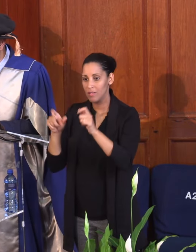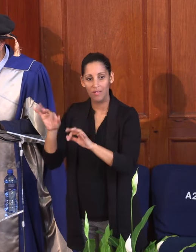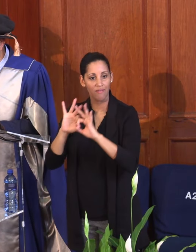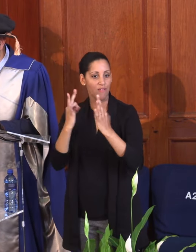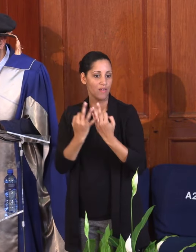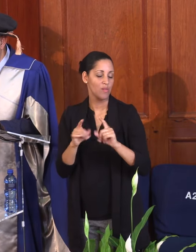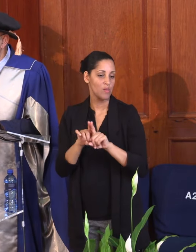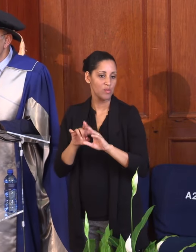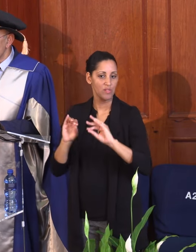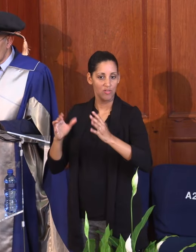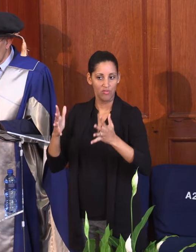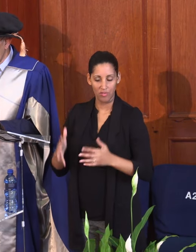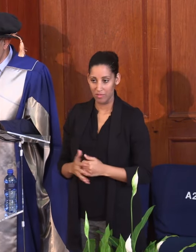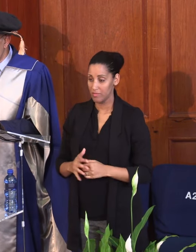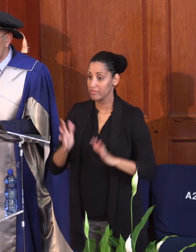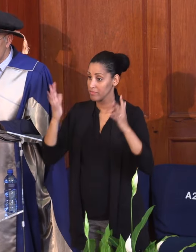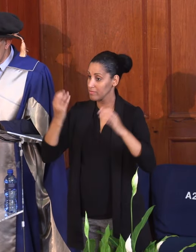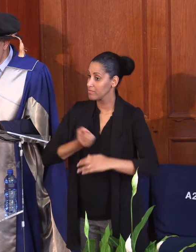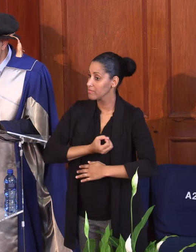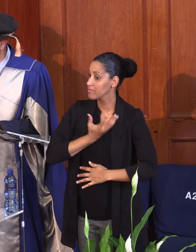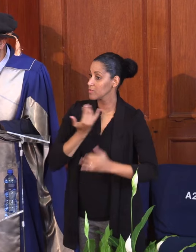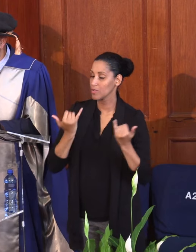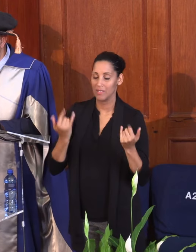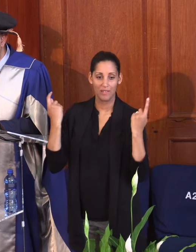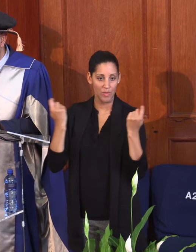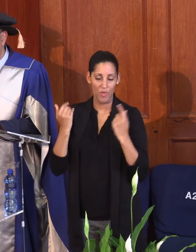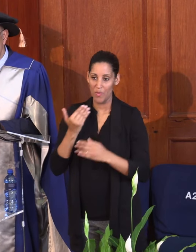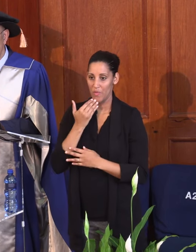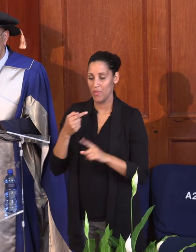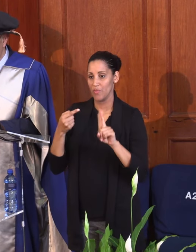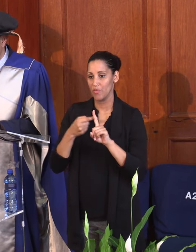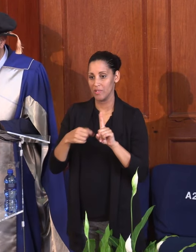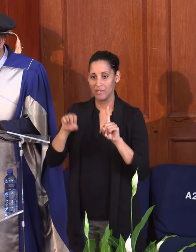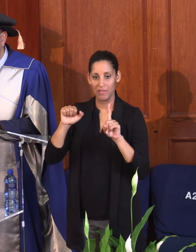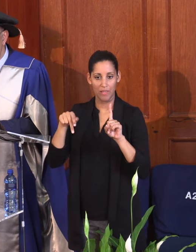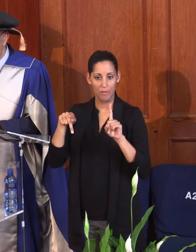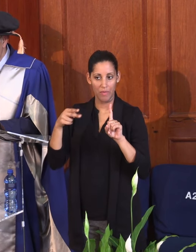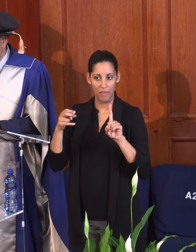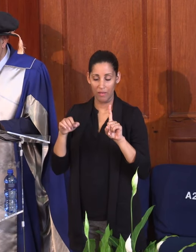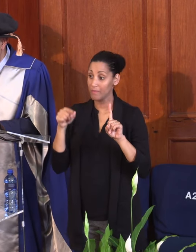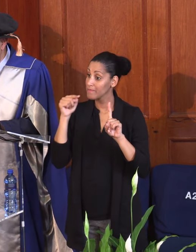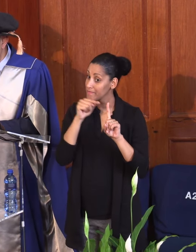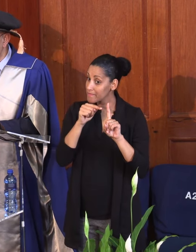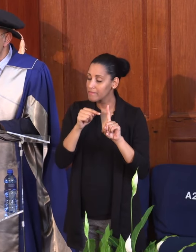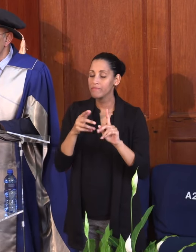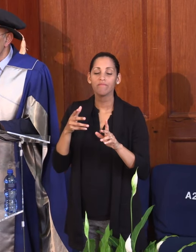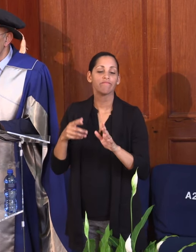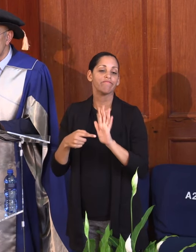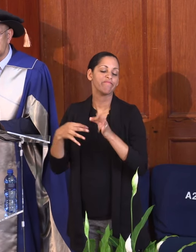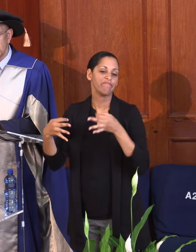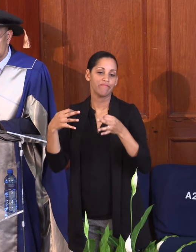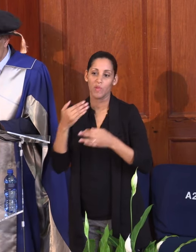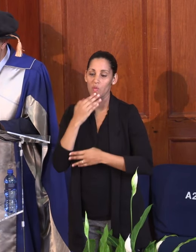teachers. The praise poet for today's ceremony was Neliswa Sampi. Neliswa describes herself as a